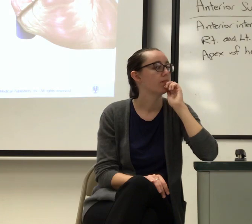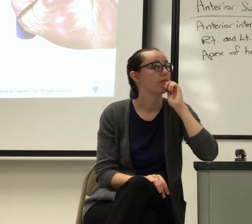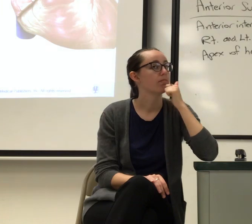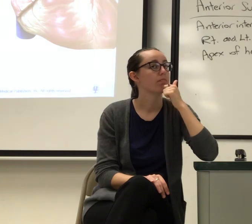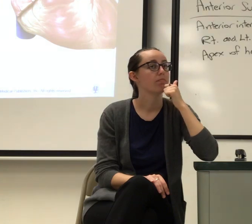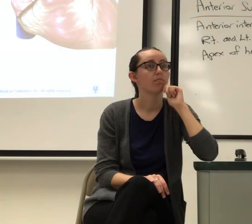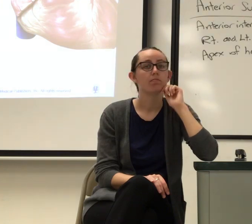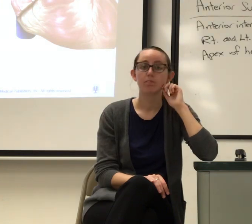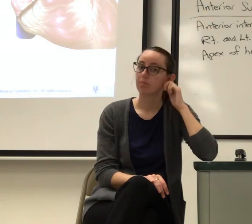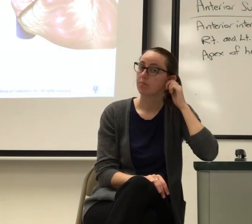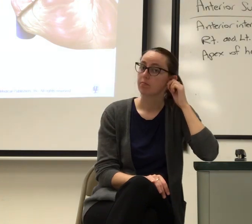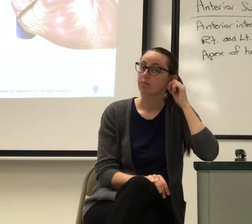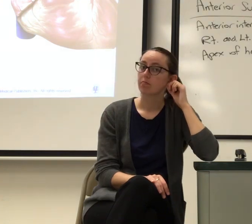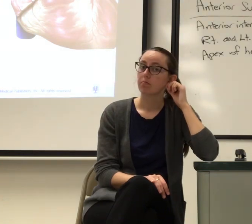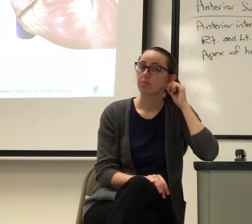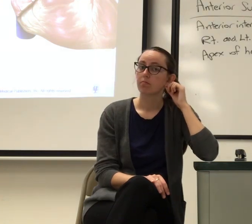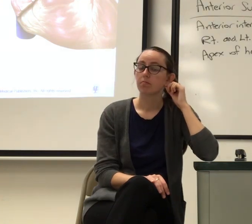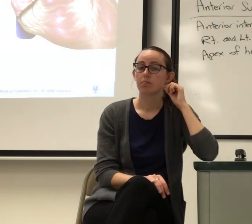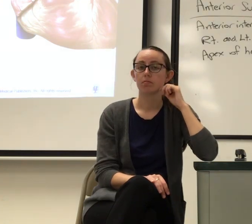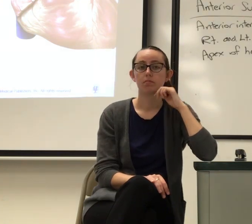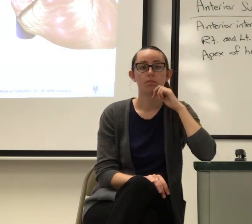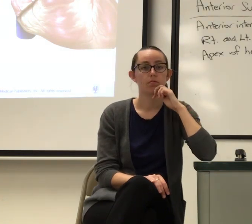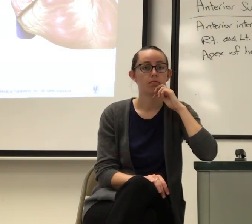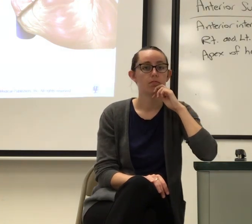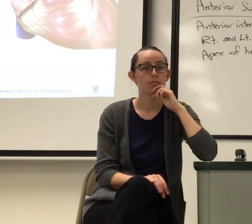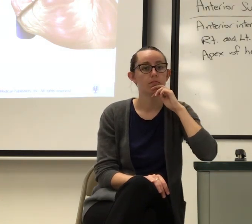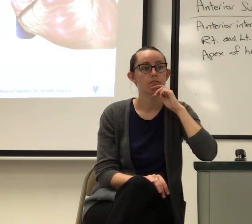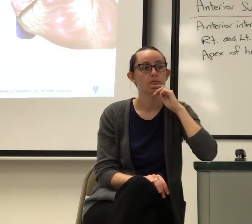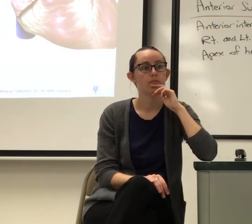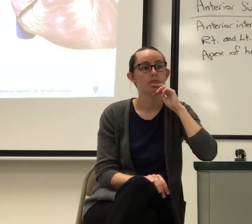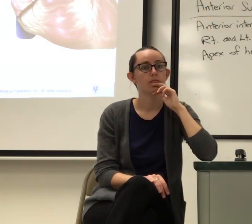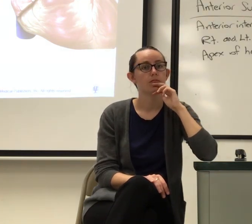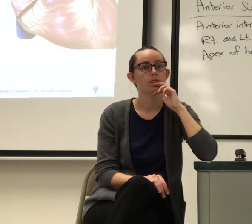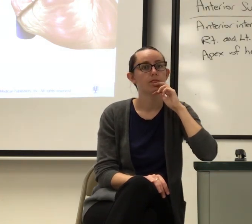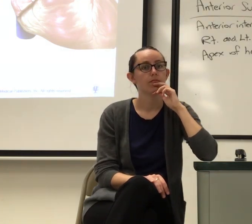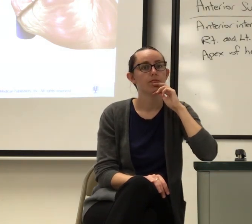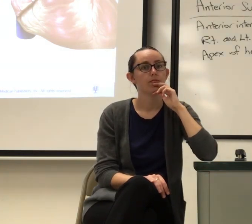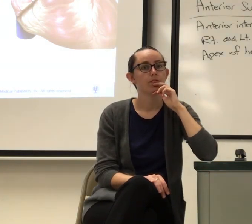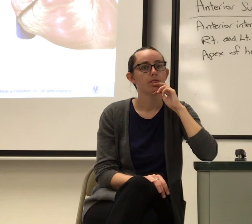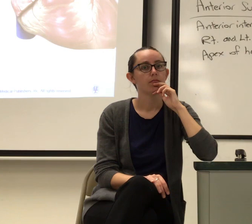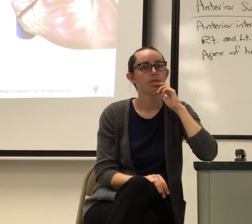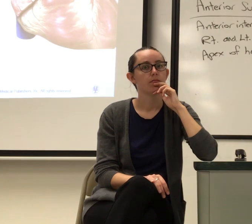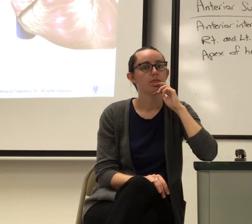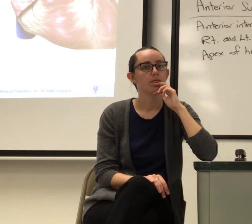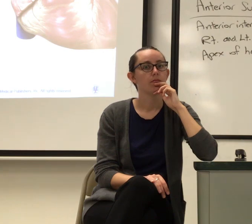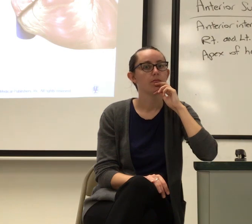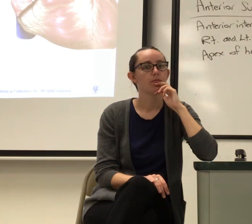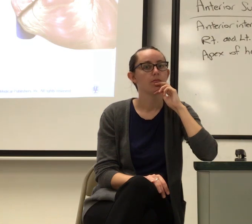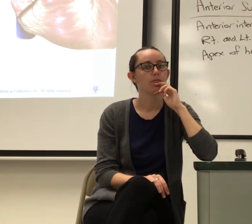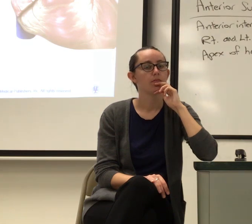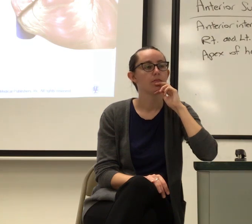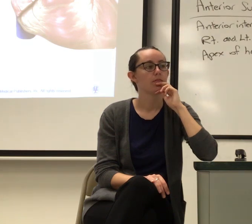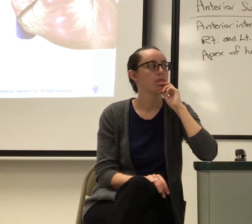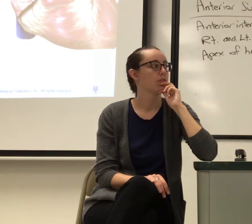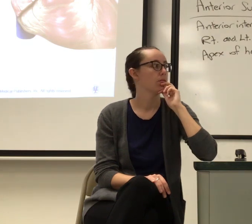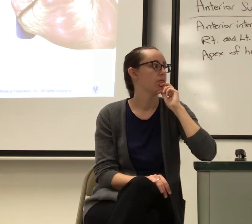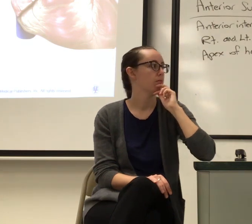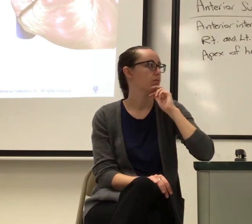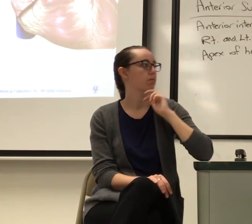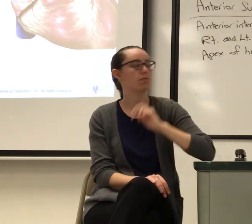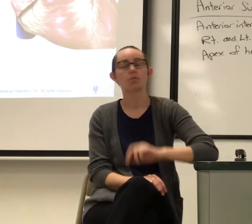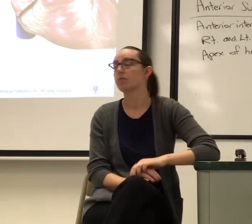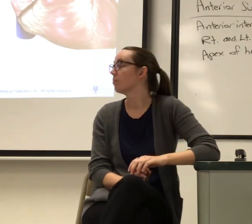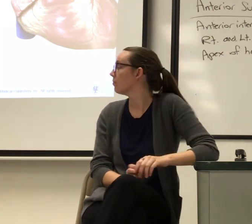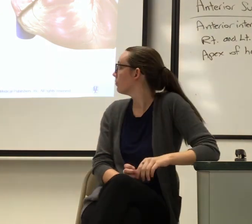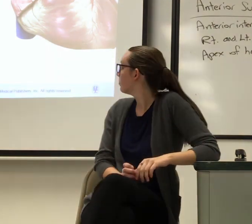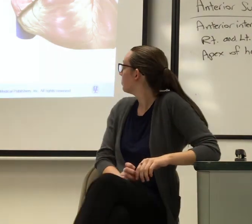And what I did was I put the model of the picture, a picture of the model next to the picture from the atlas so you can see